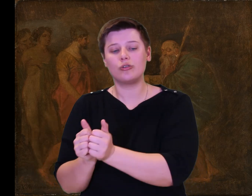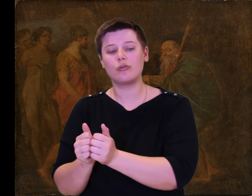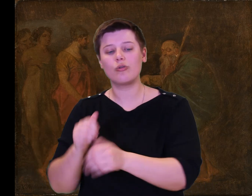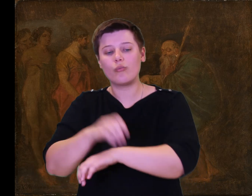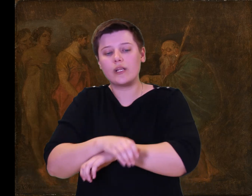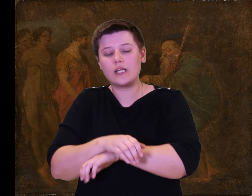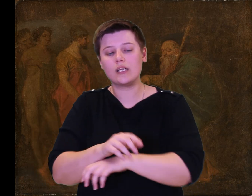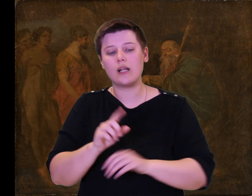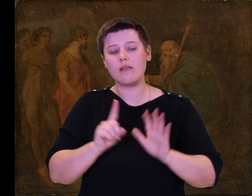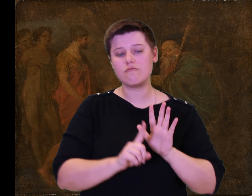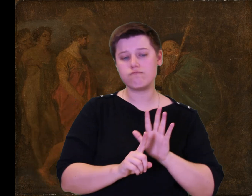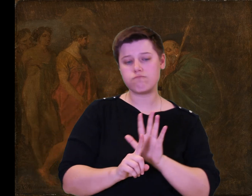wind.